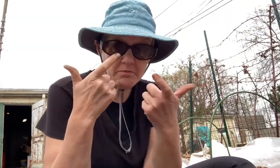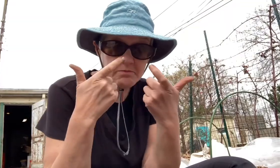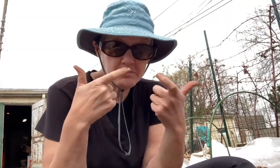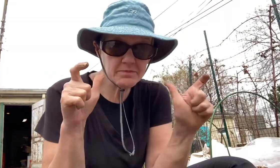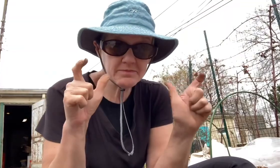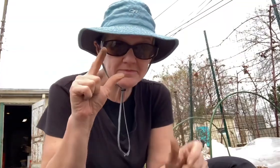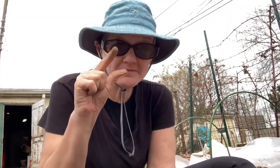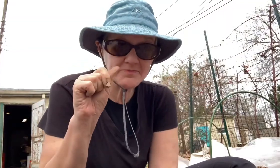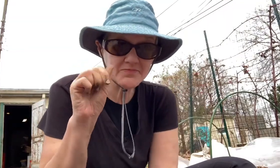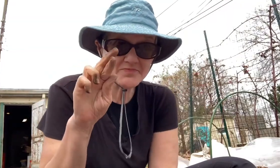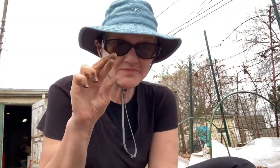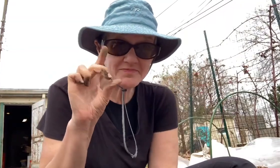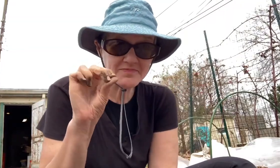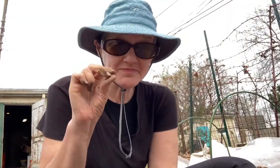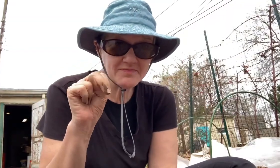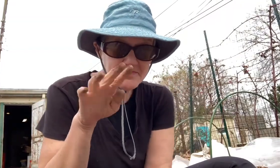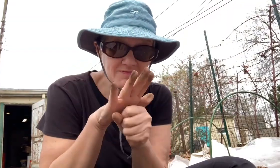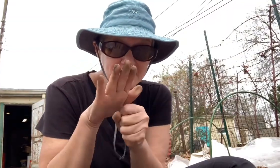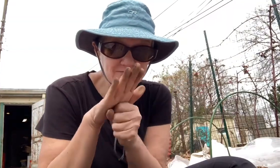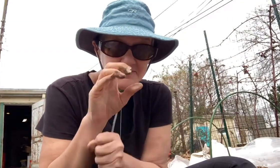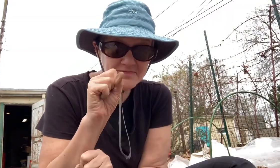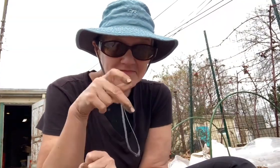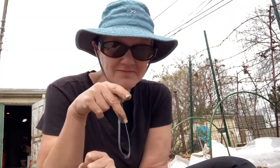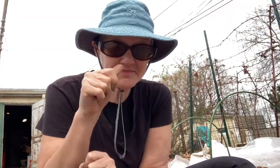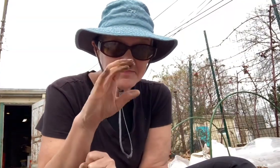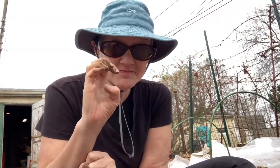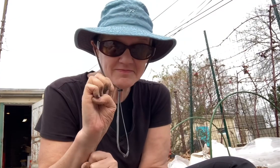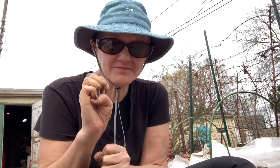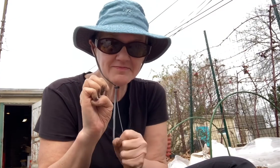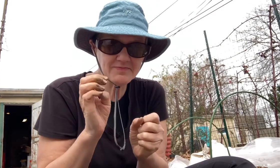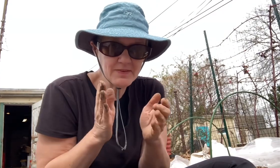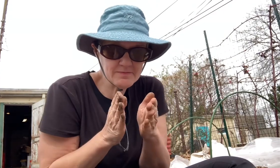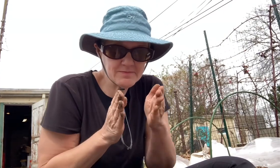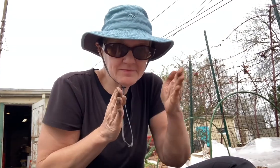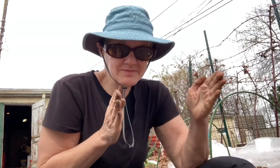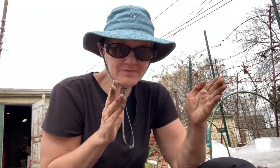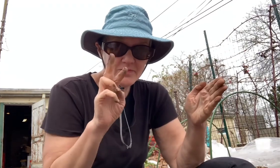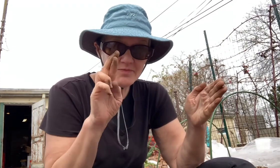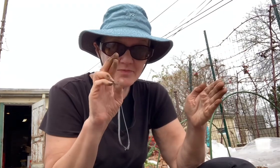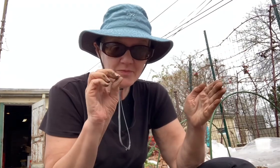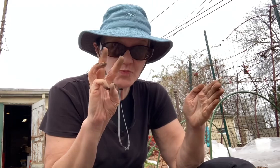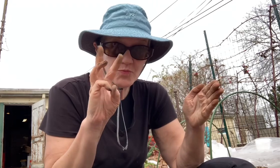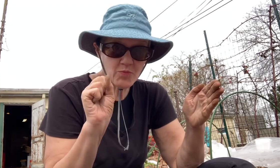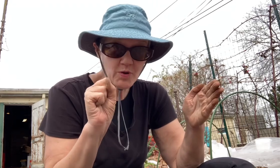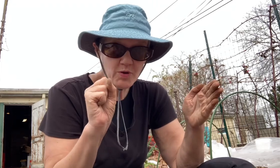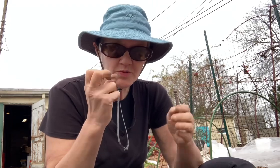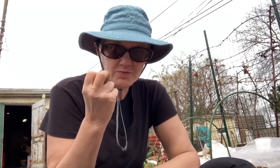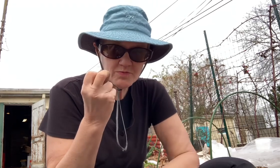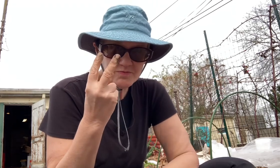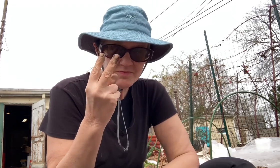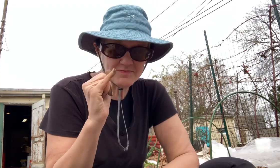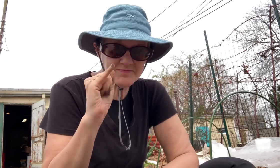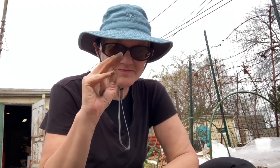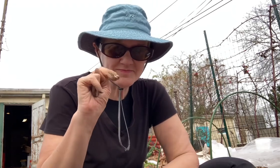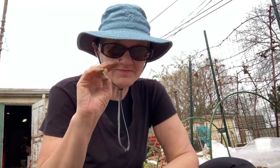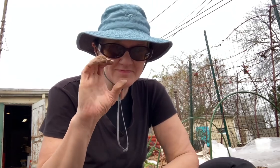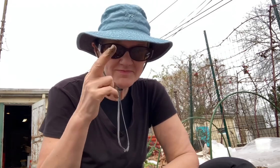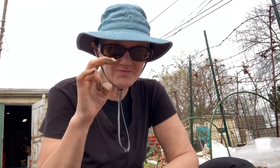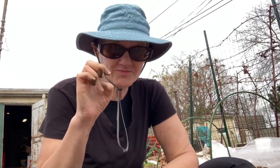Now, if you have a big garden and enough space, you can space your rows 12 inches